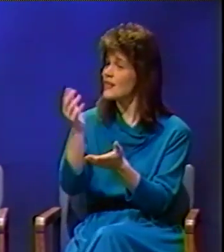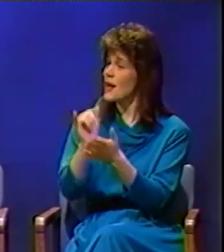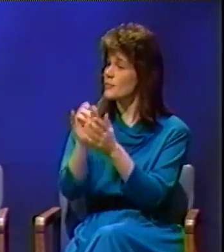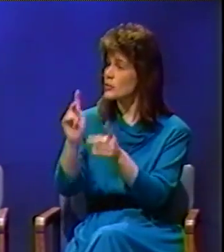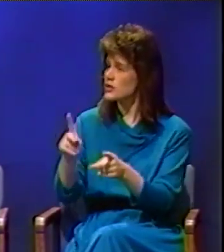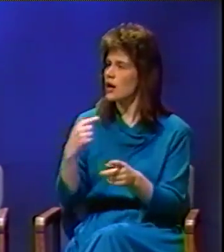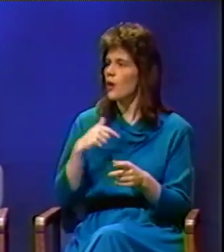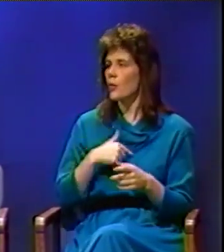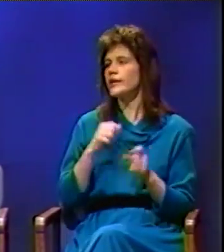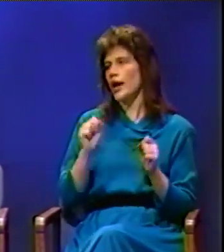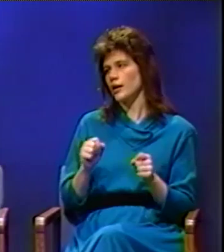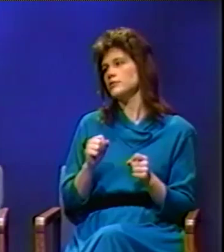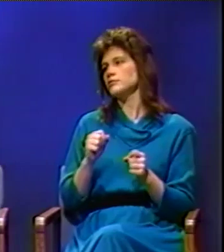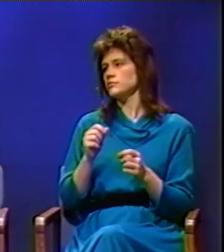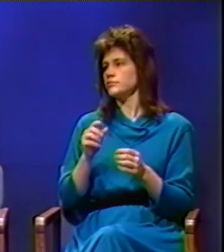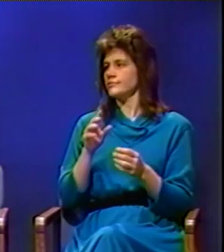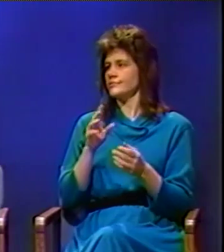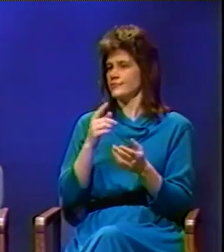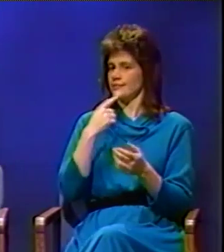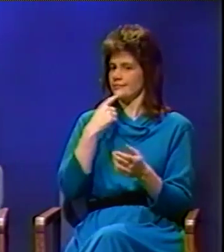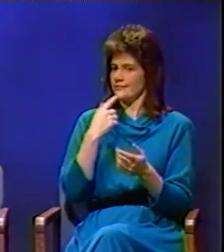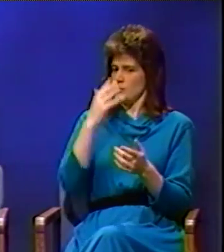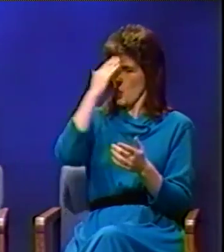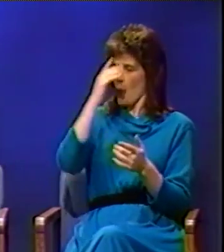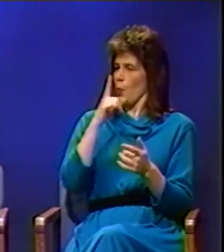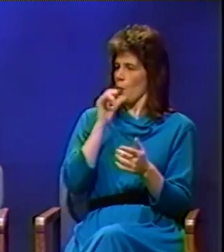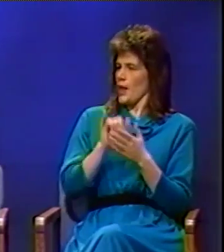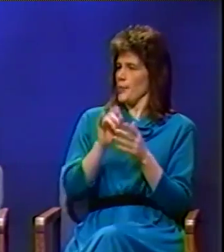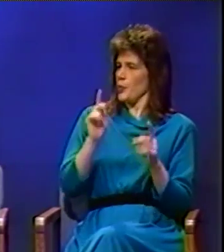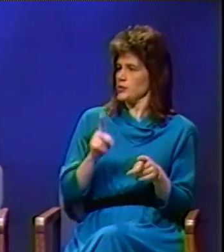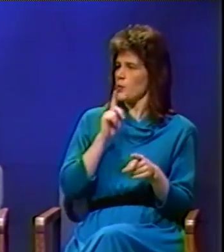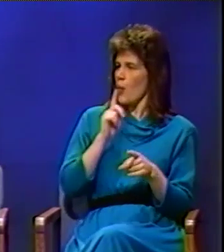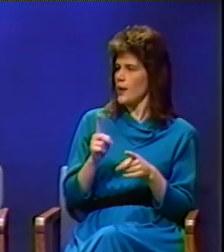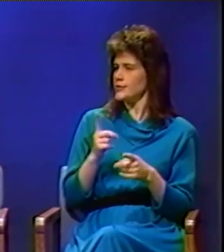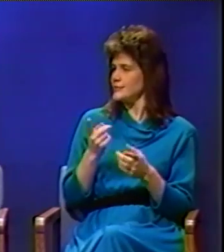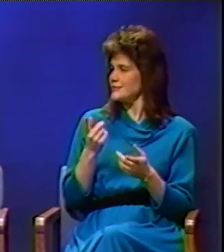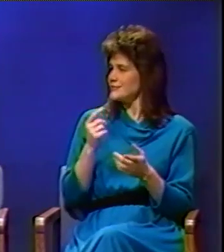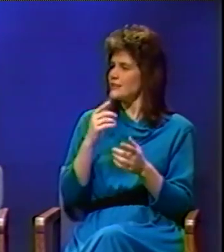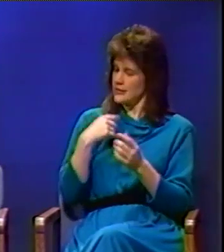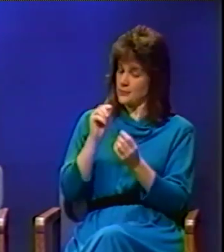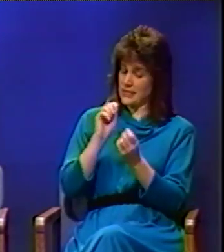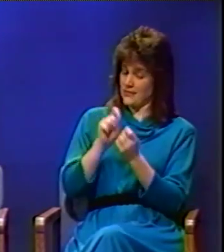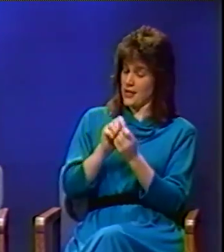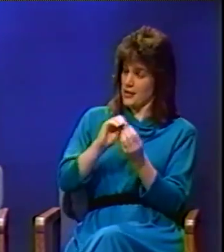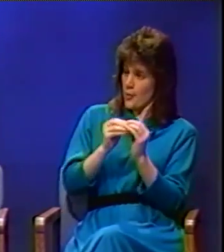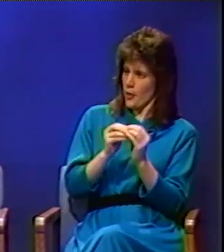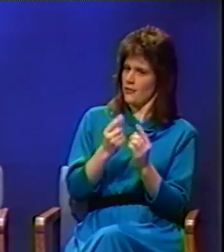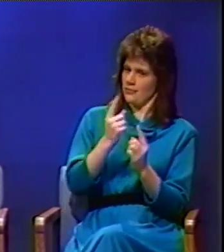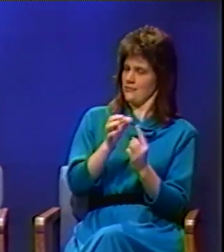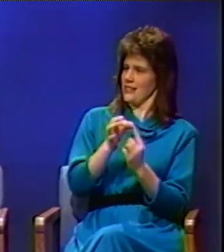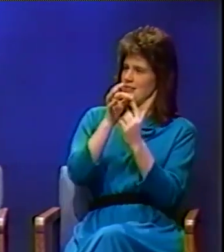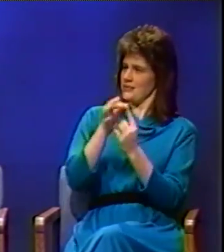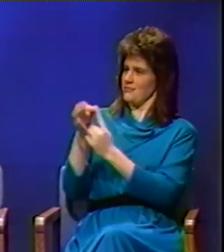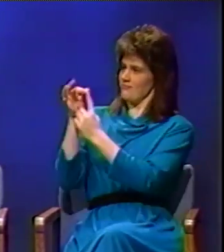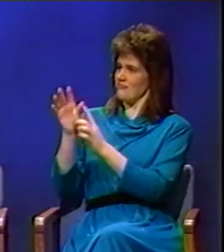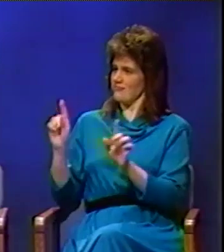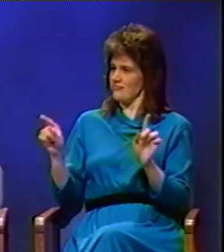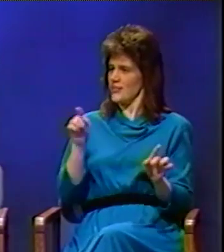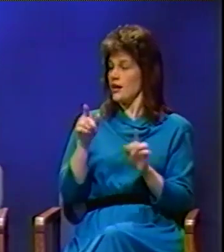be able to identify who that person was. In addition to that, as you mentioned, Jackie, on your call, you felt that you were